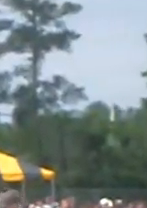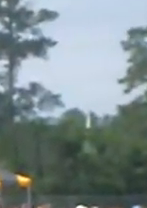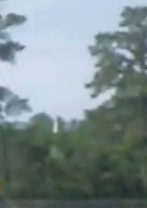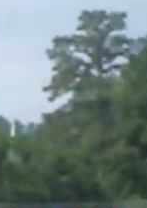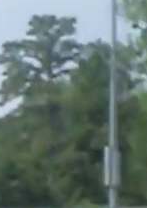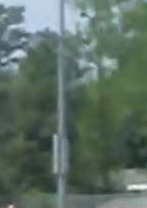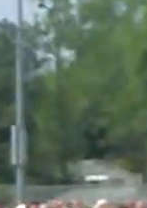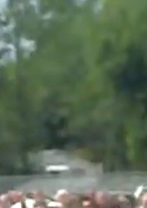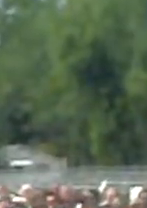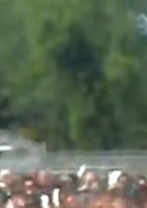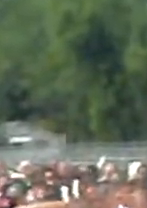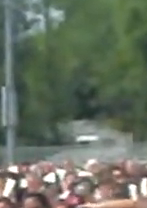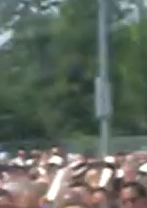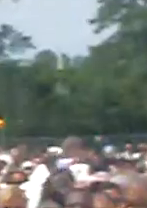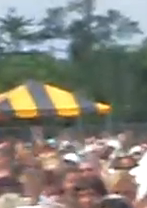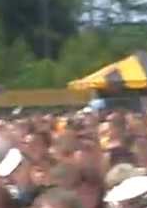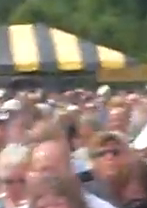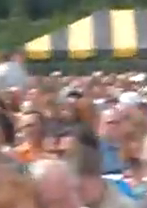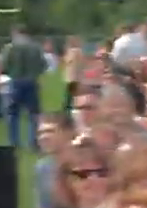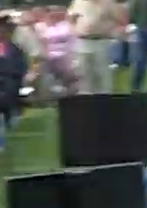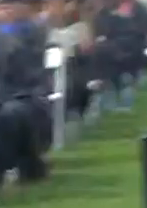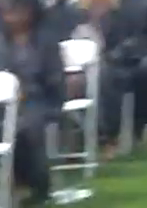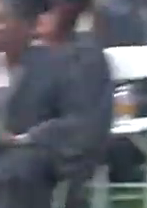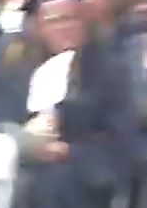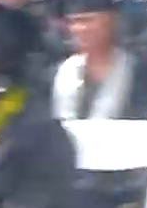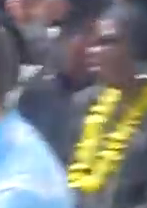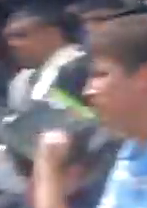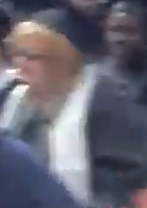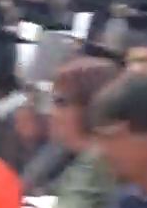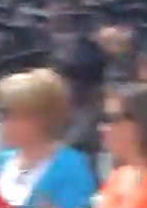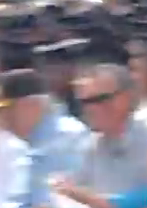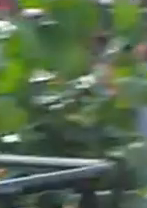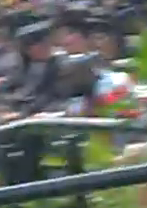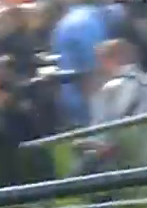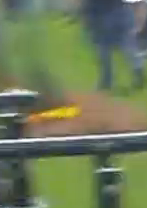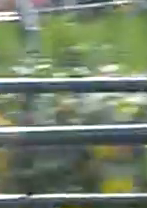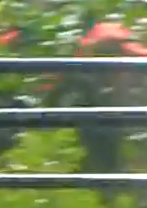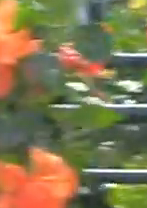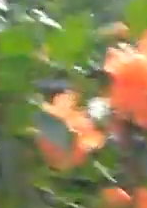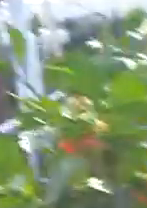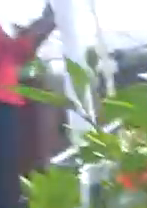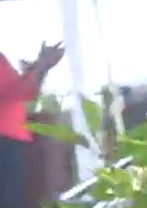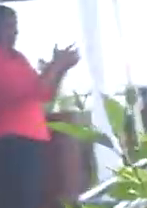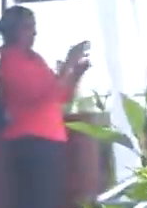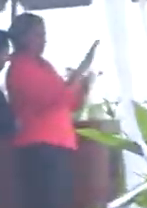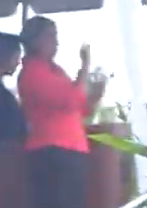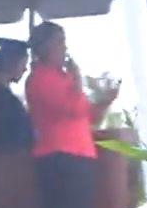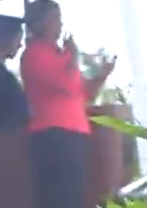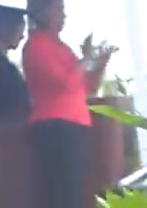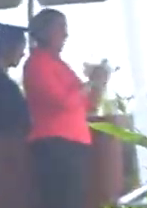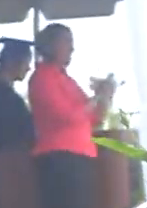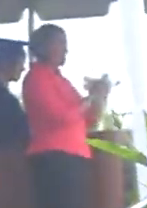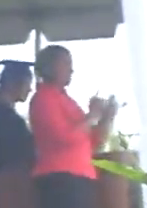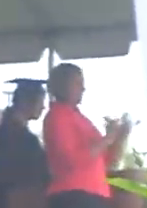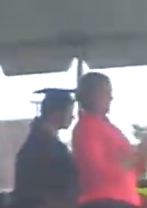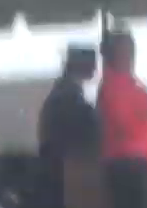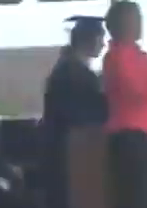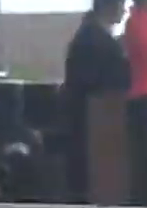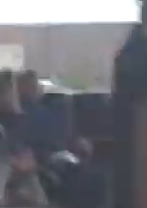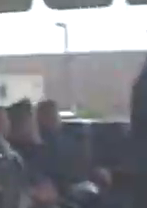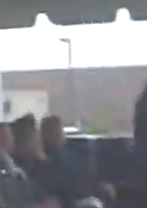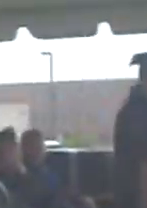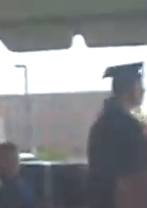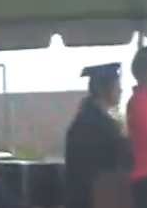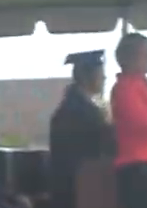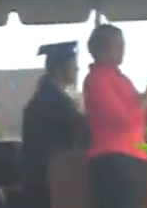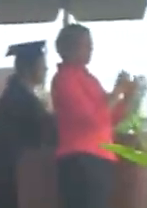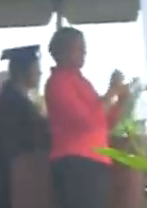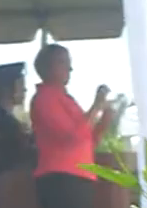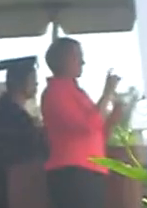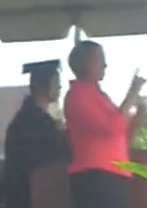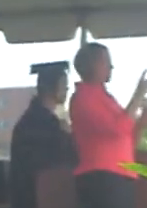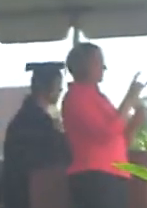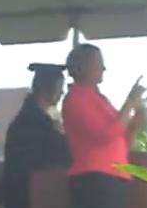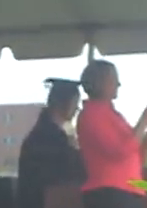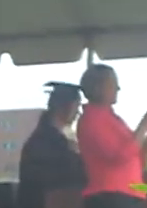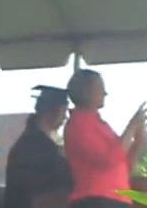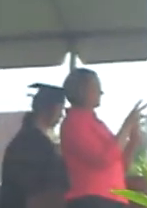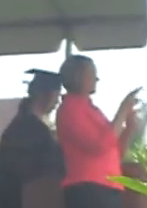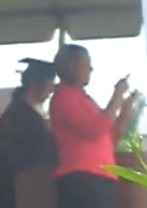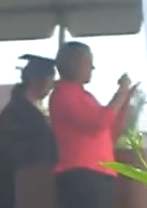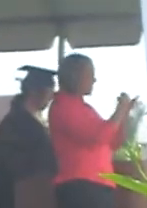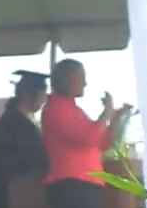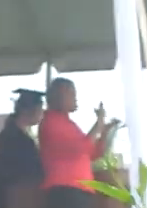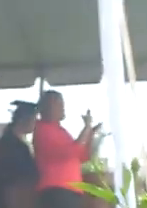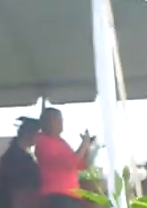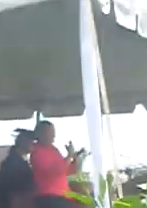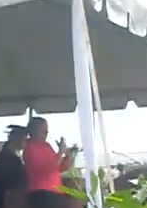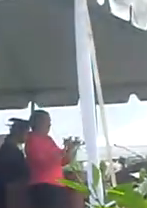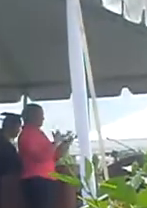time for you to get married. Understanding that you want your wife to be special and always a source of happiness, you spend years researching the perfect